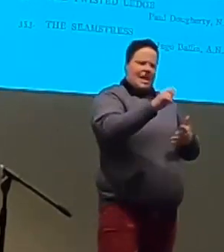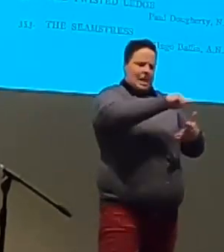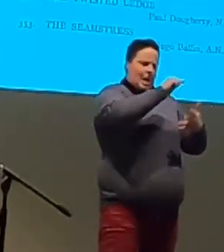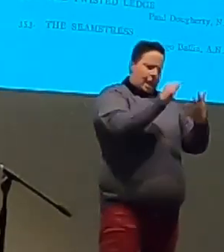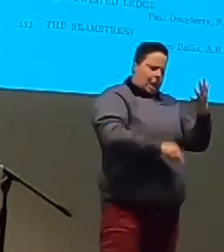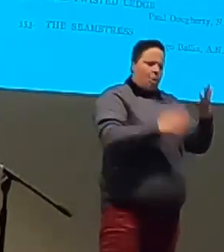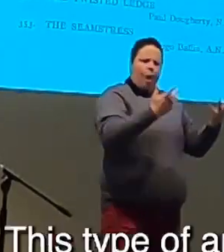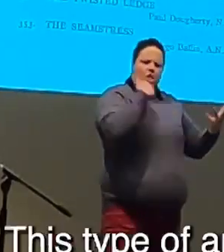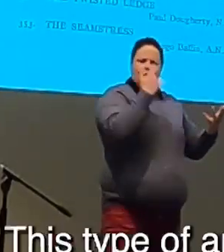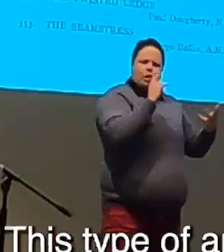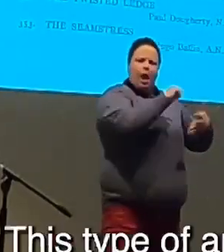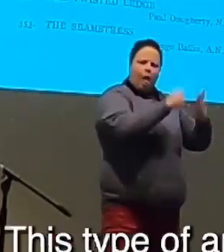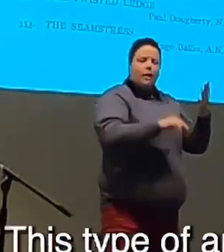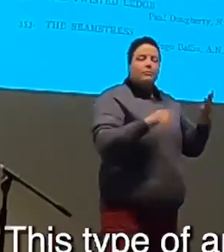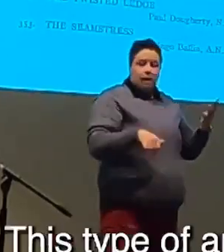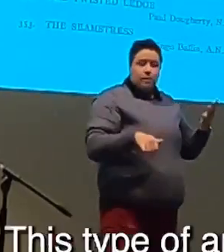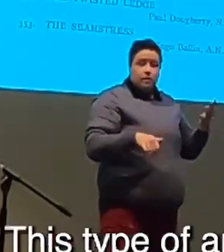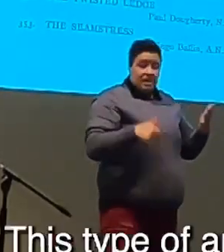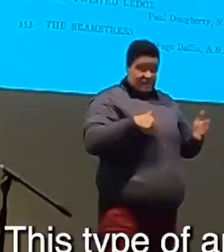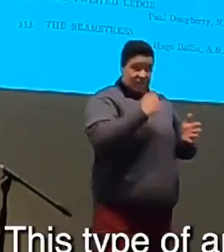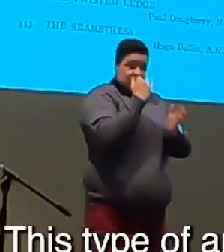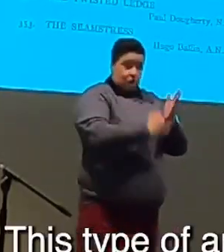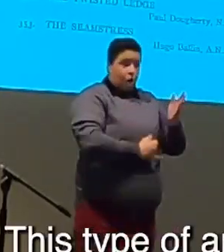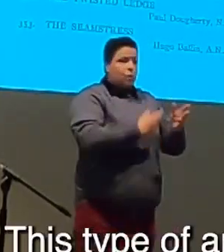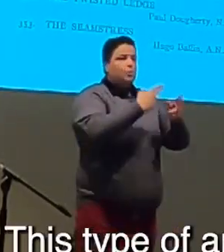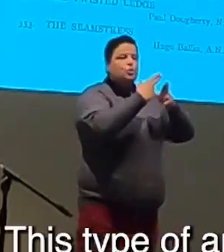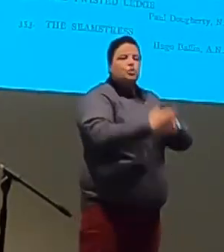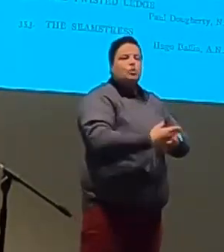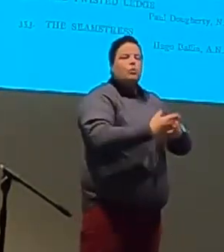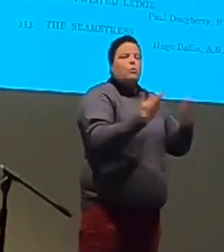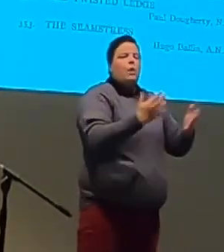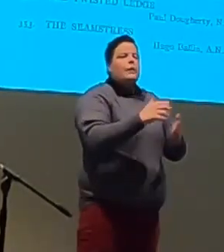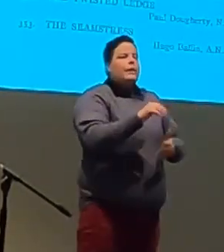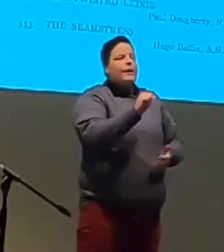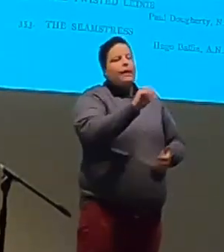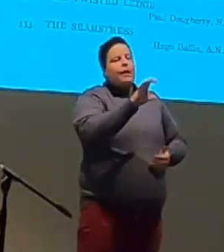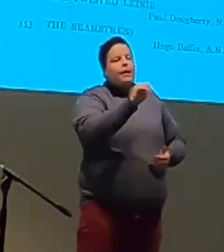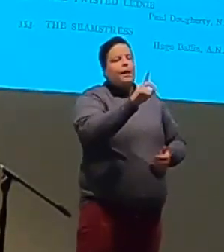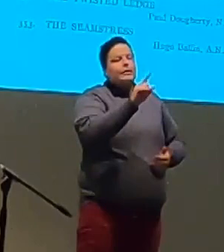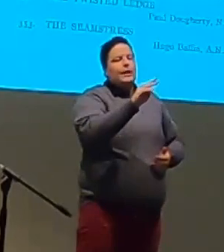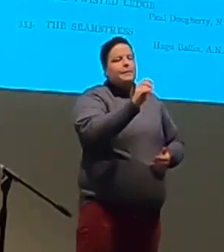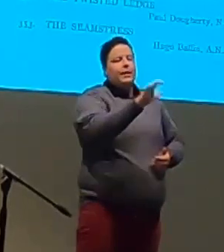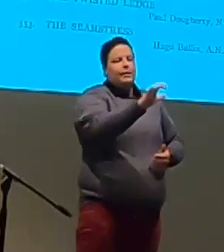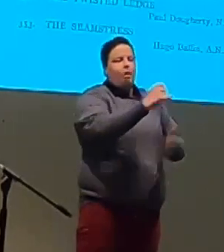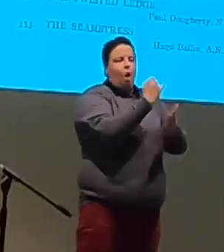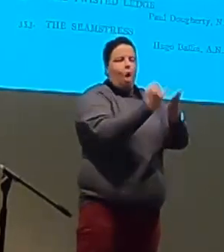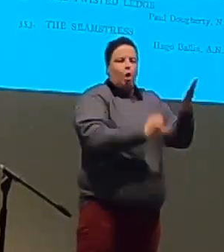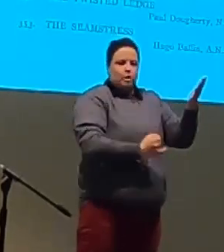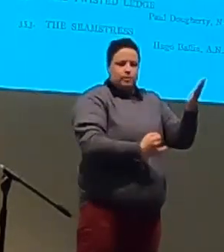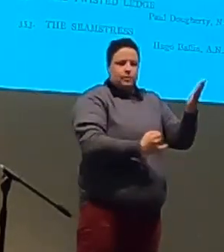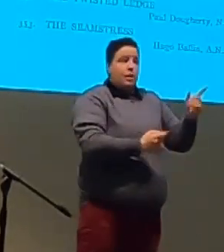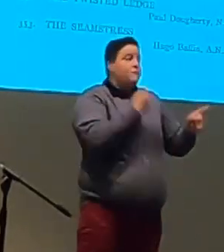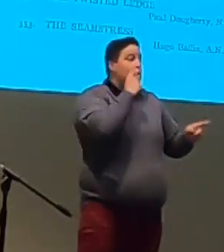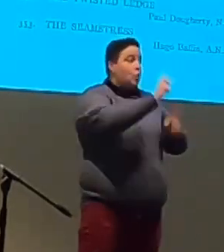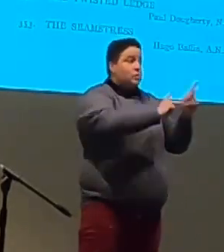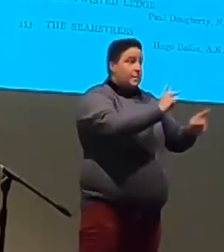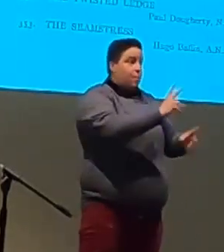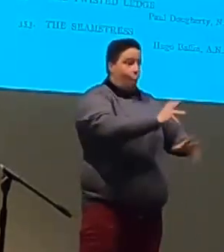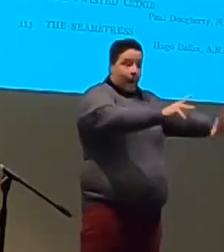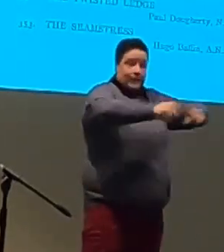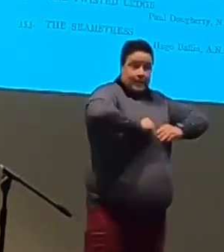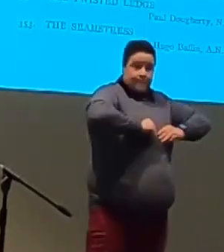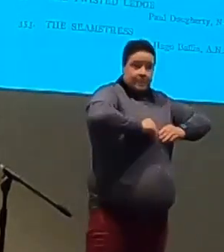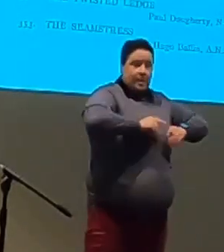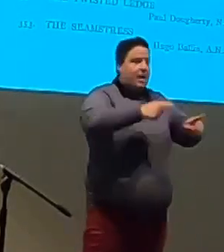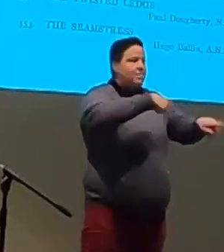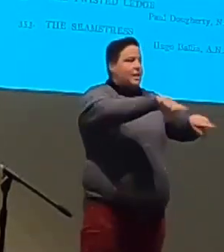like. And this type of art was known as academic art. And those who were accepted into the Academy were known